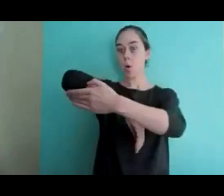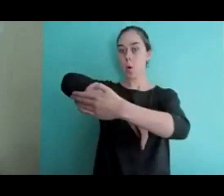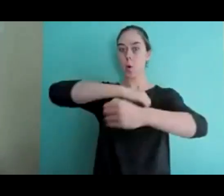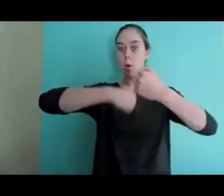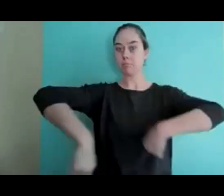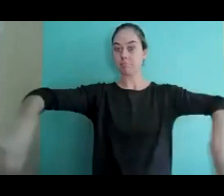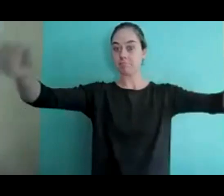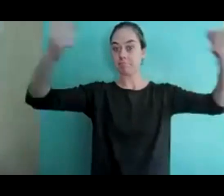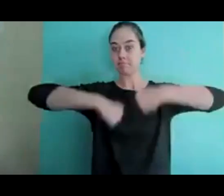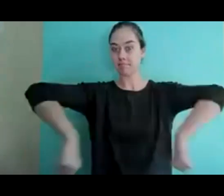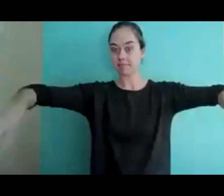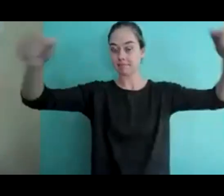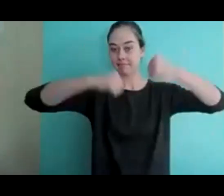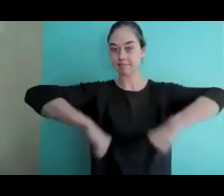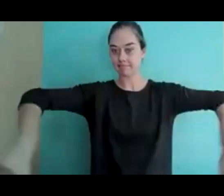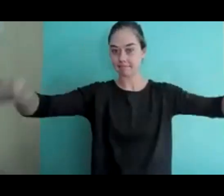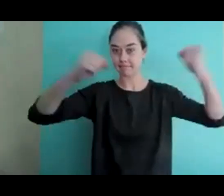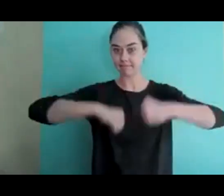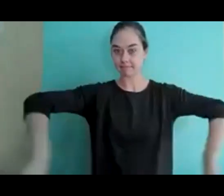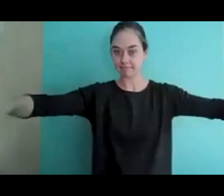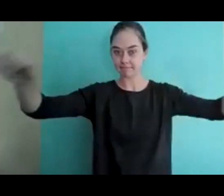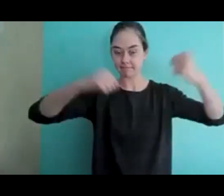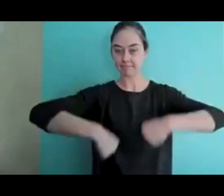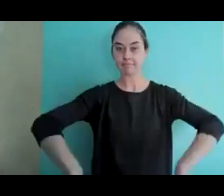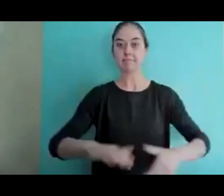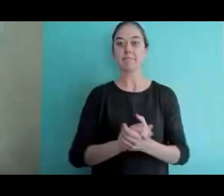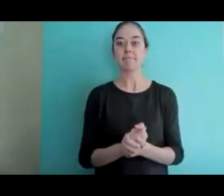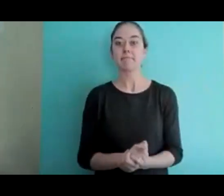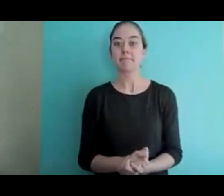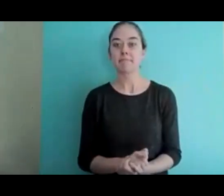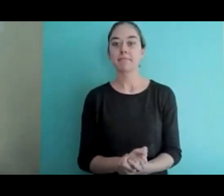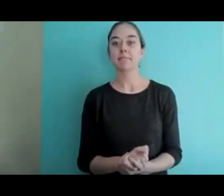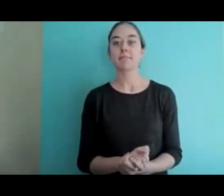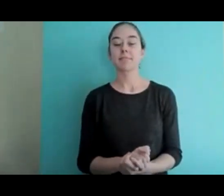Elbows. Let's go, roll out those elbows.